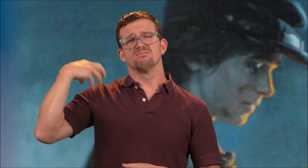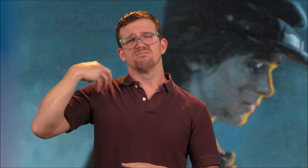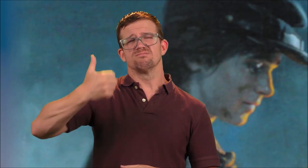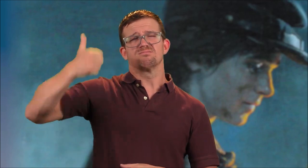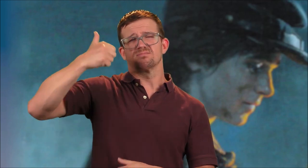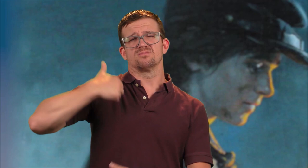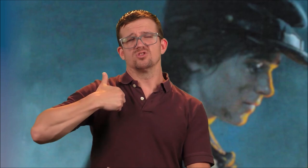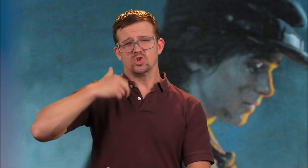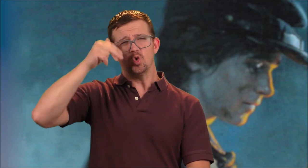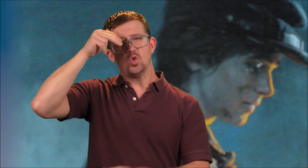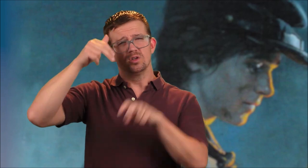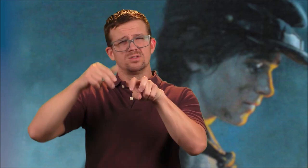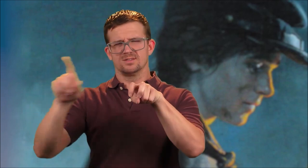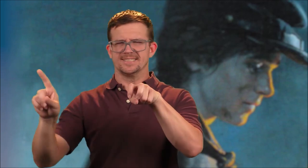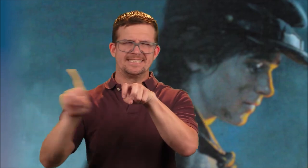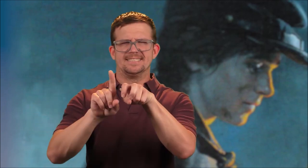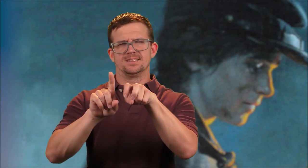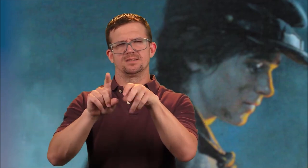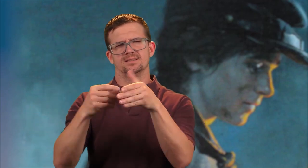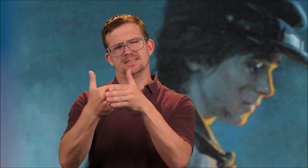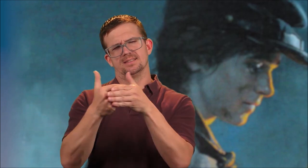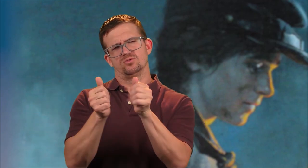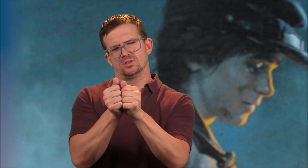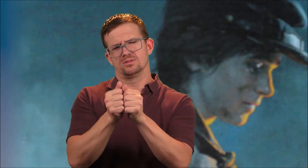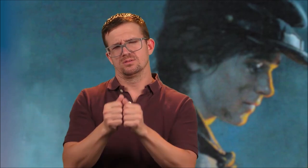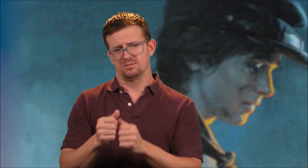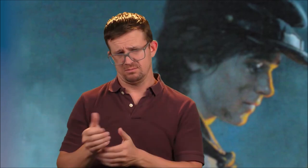So stay on the safe side of the Major's horse tomorrow.